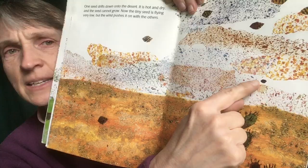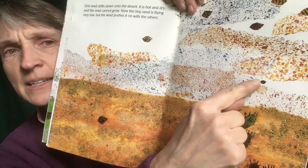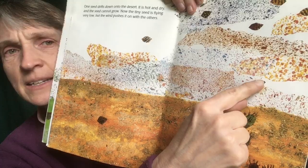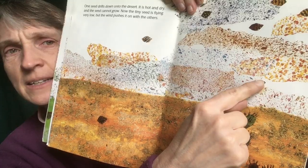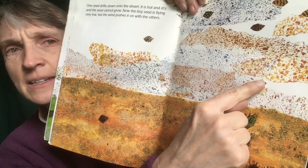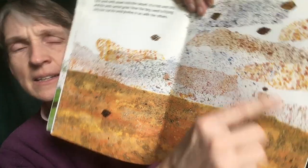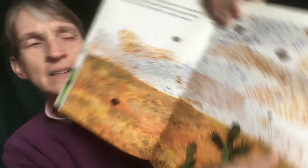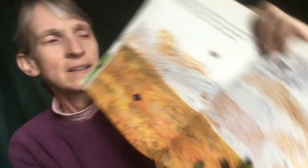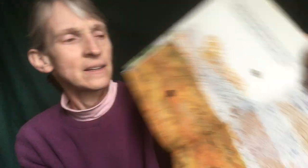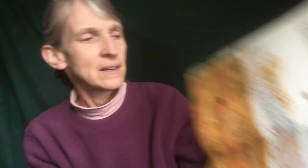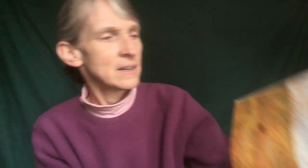seed.